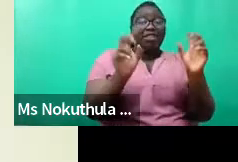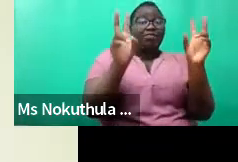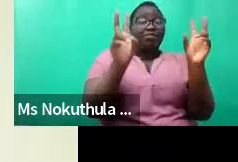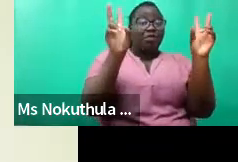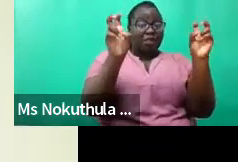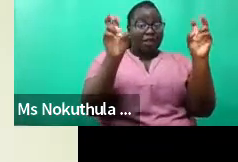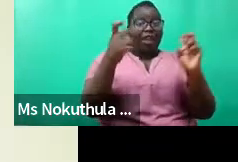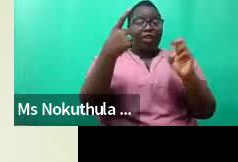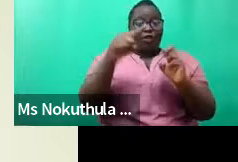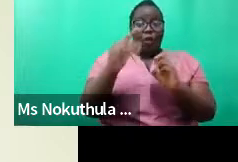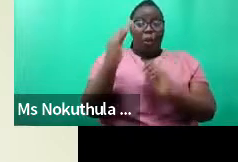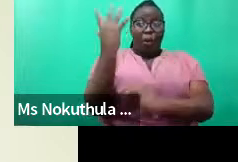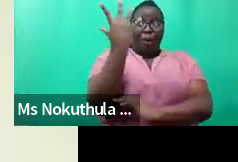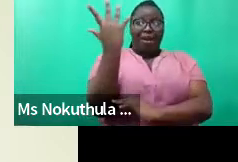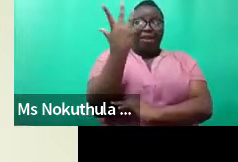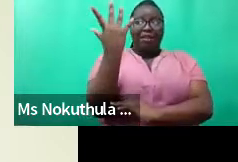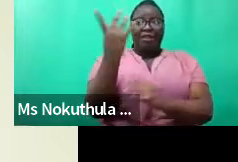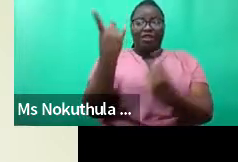presentation this